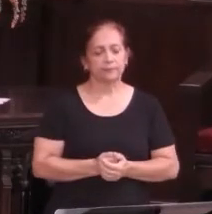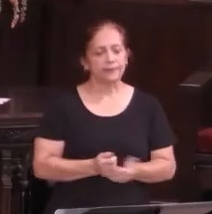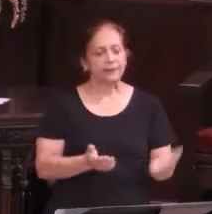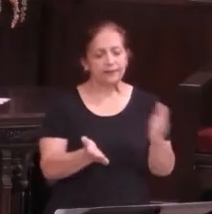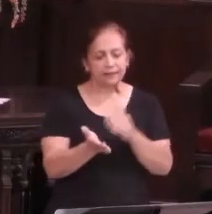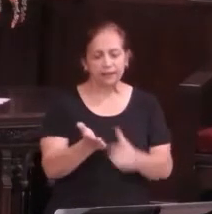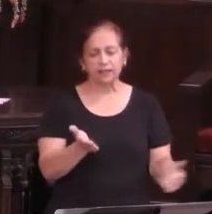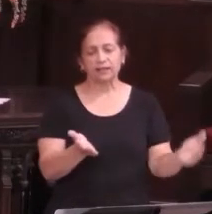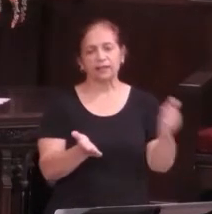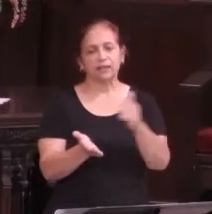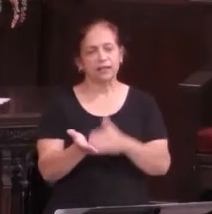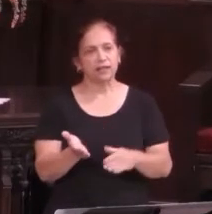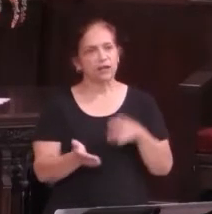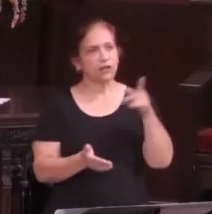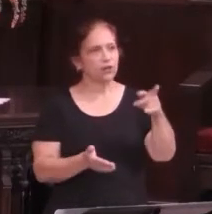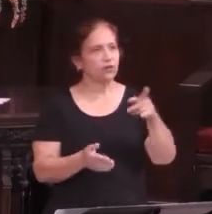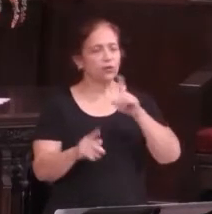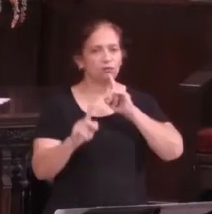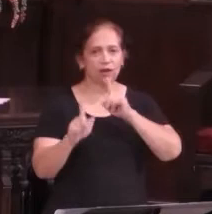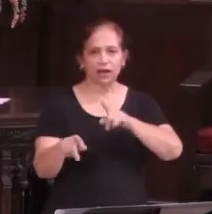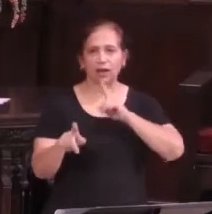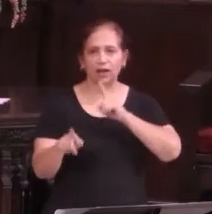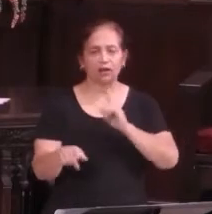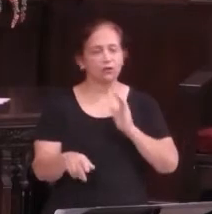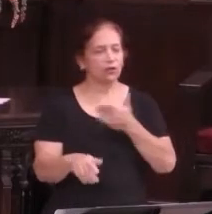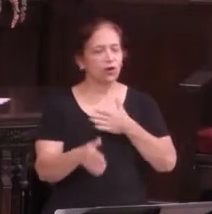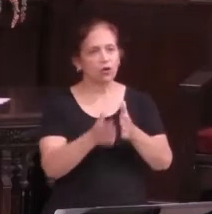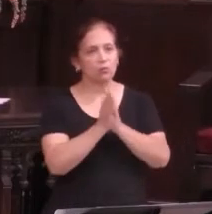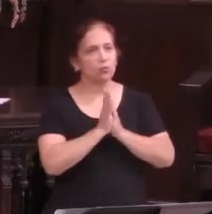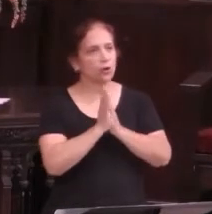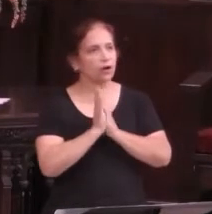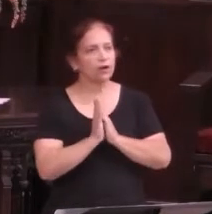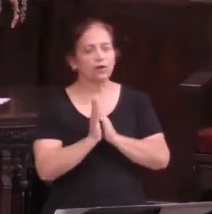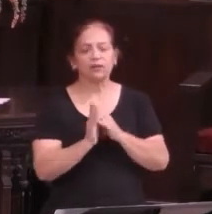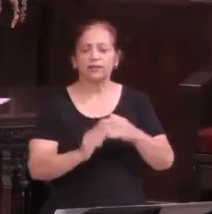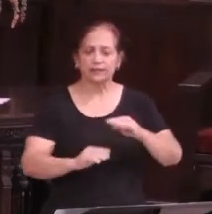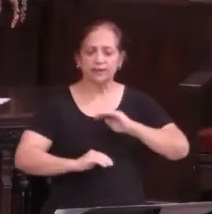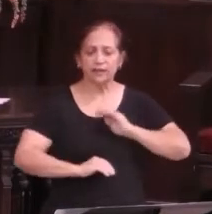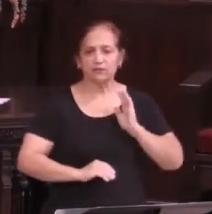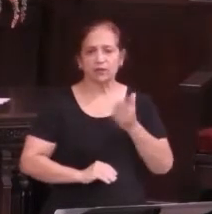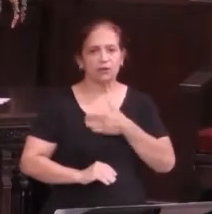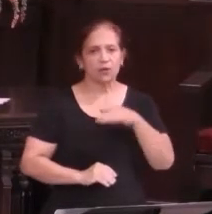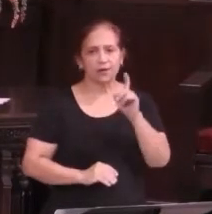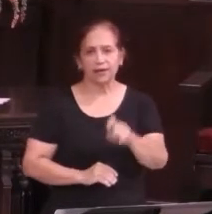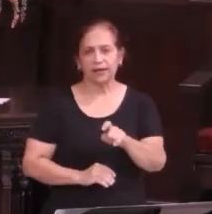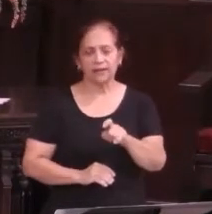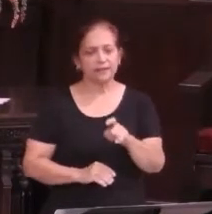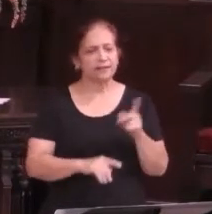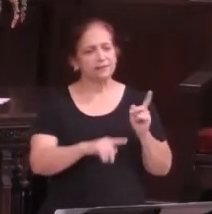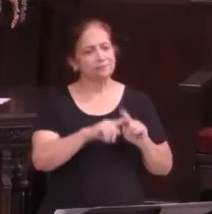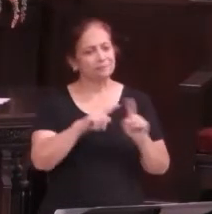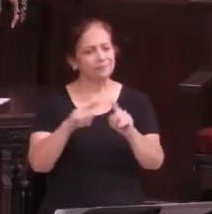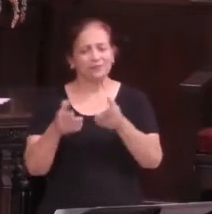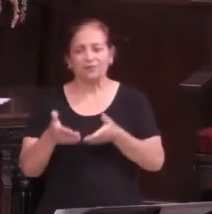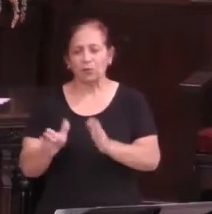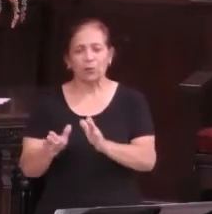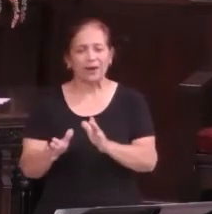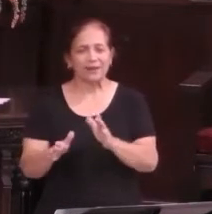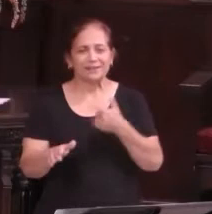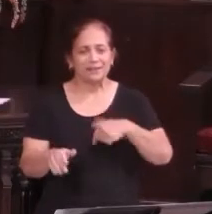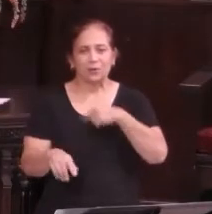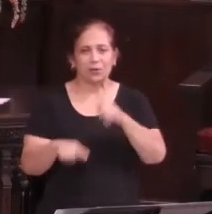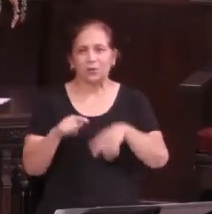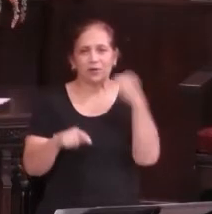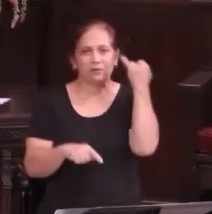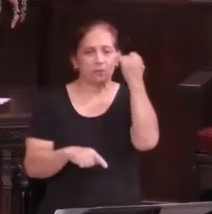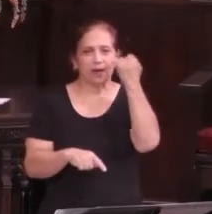Time after time, you've answered our prayers and met our needs, often in ways we could never have dreamed possible.